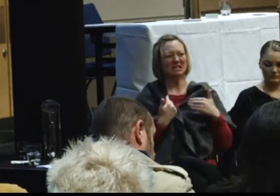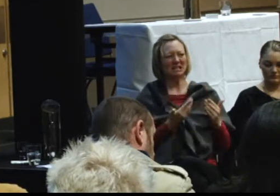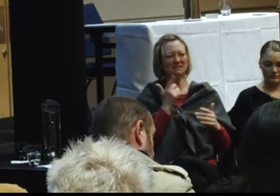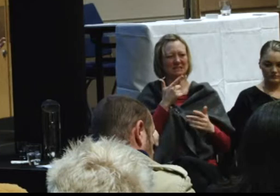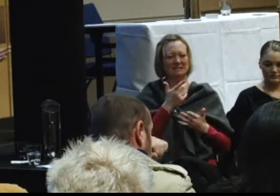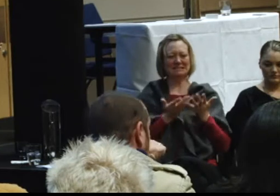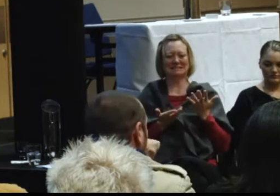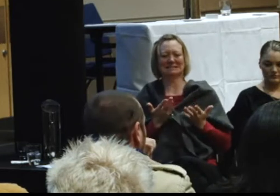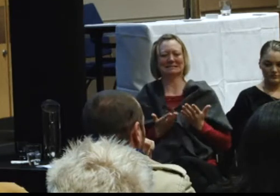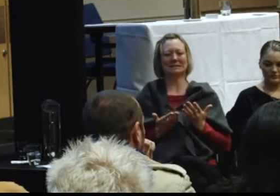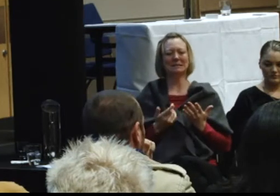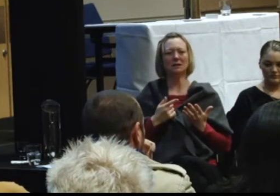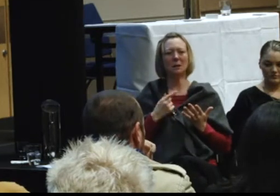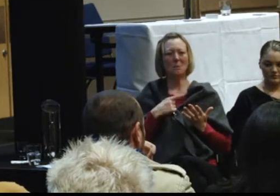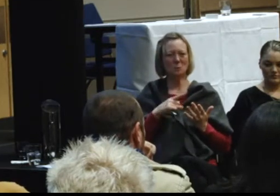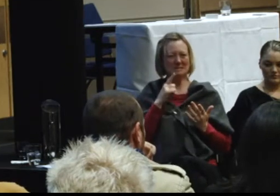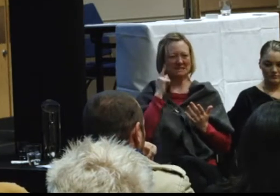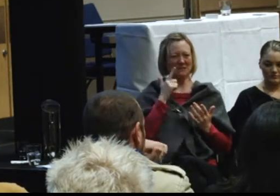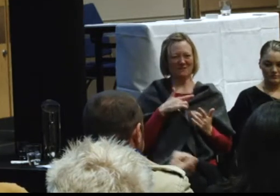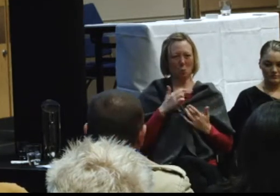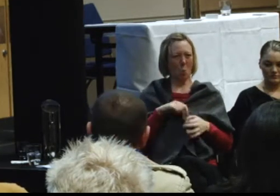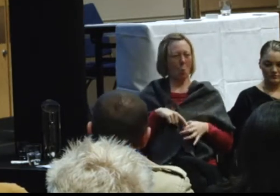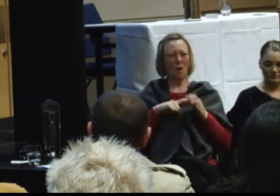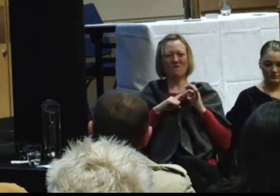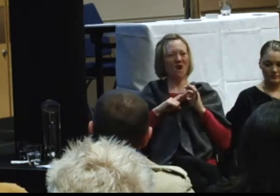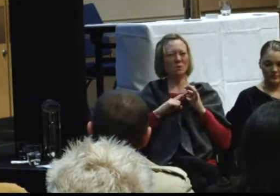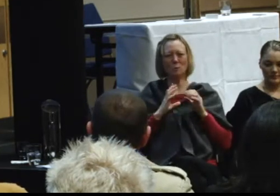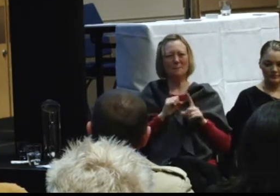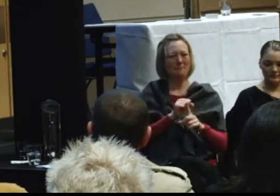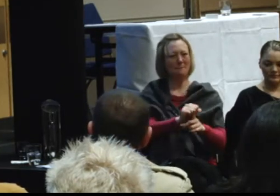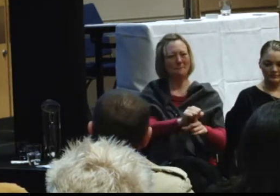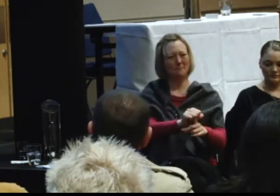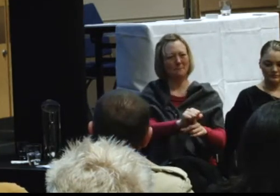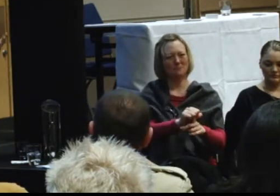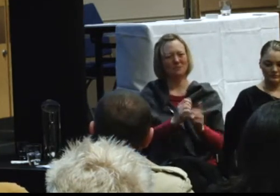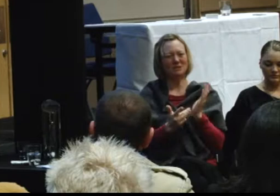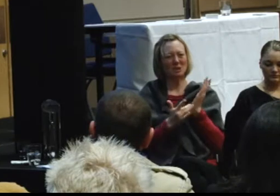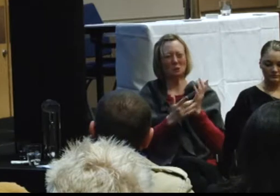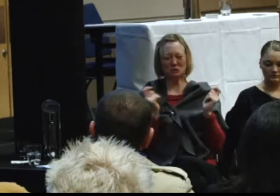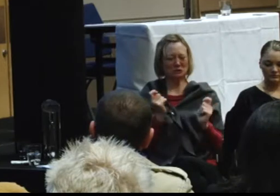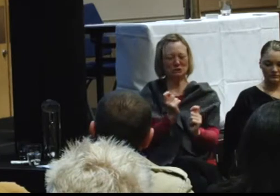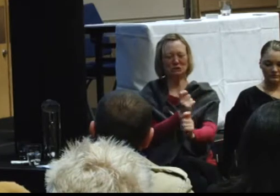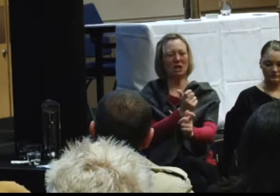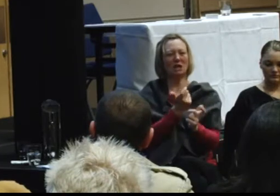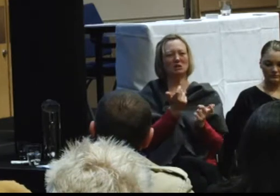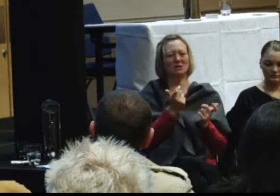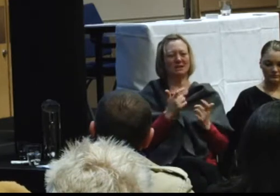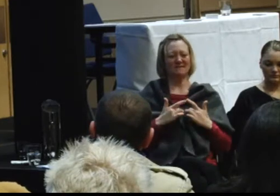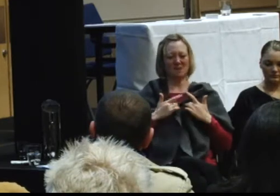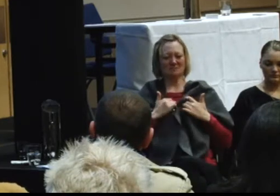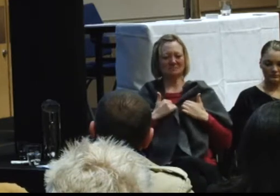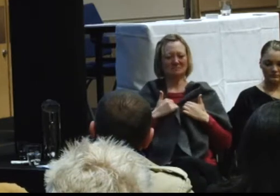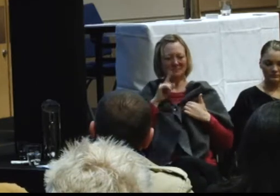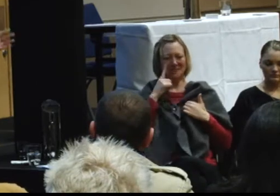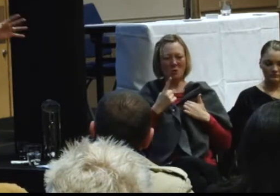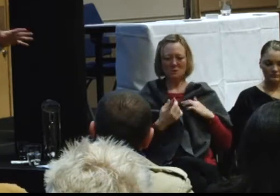position because they don't feel that they're actually qualified to keep up with the technology changes, and they're not easily able to engage